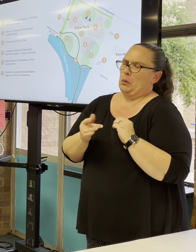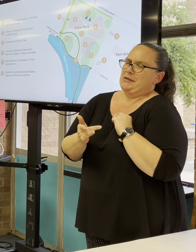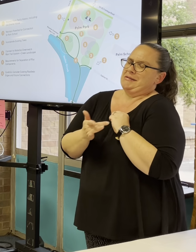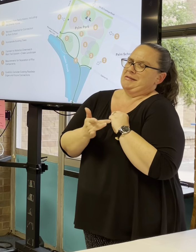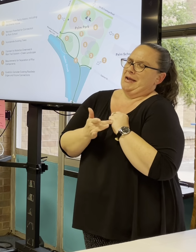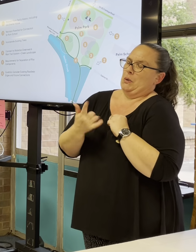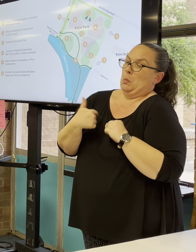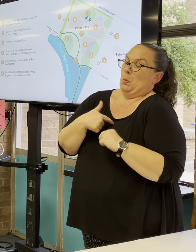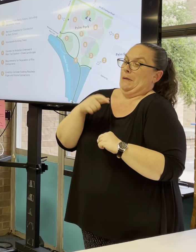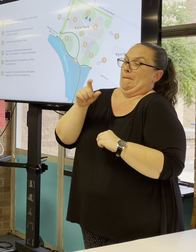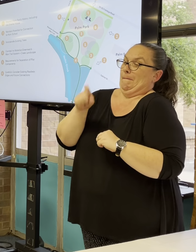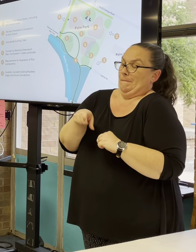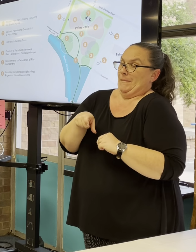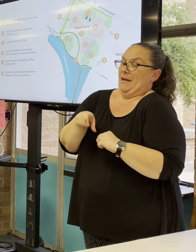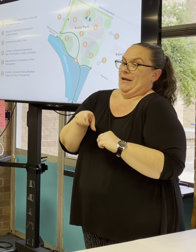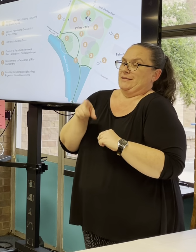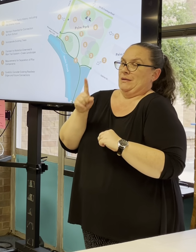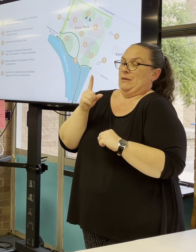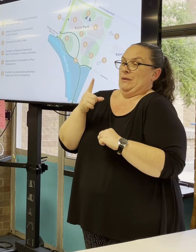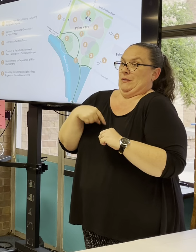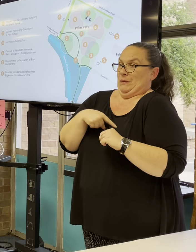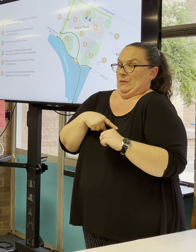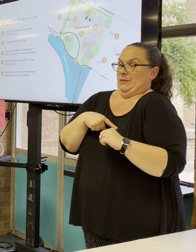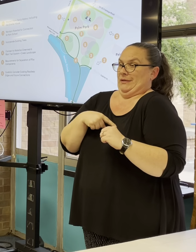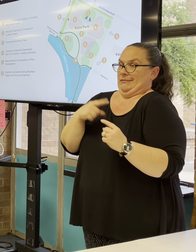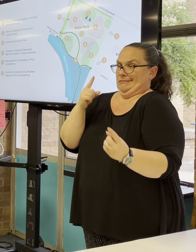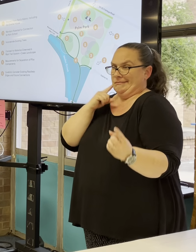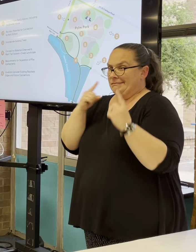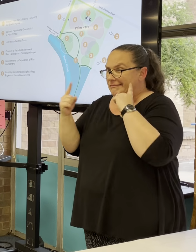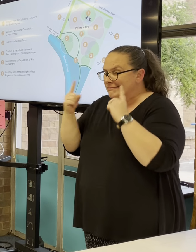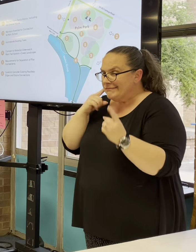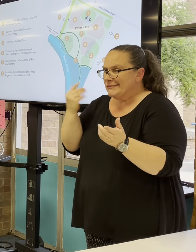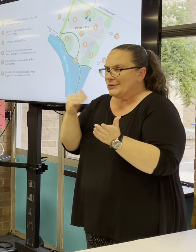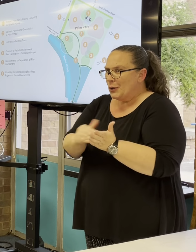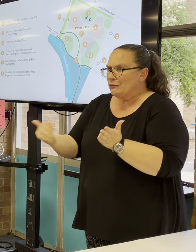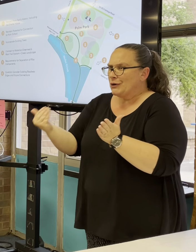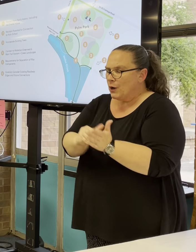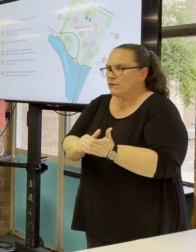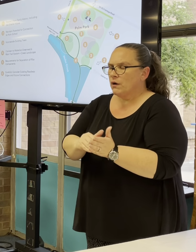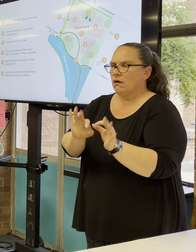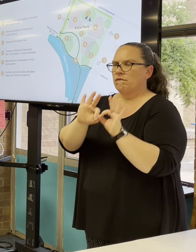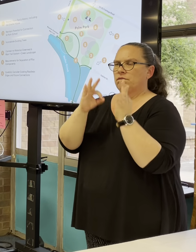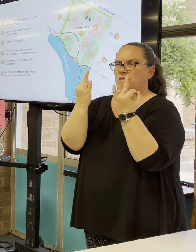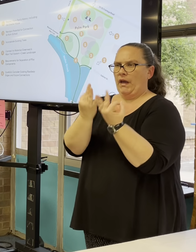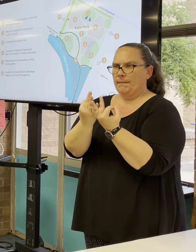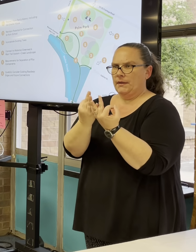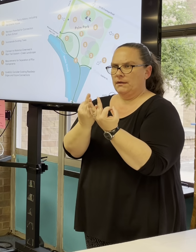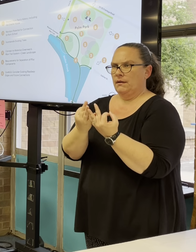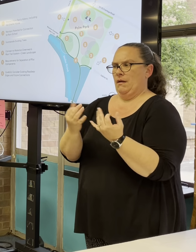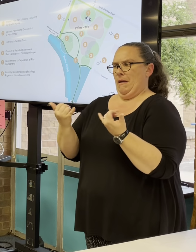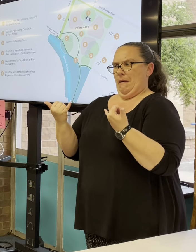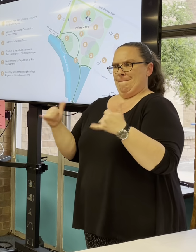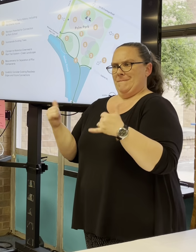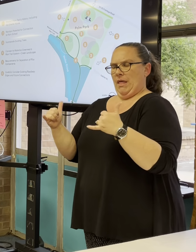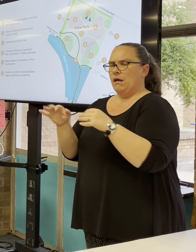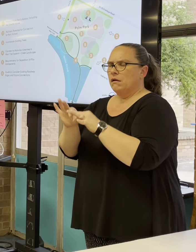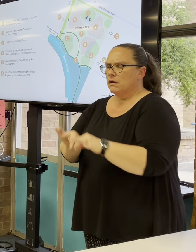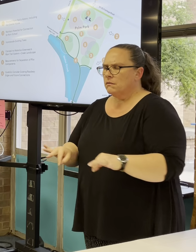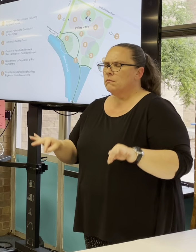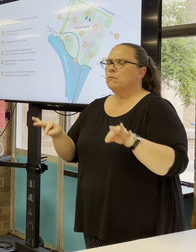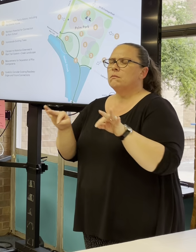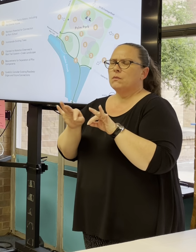we have to think, we've heard over and over how important family and play is for this space. And